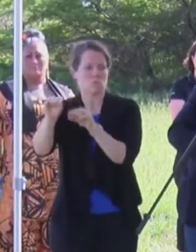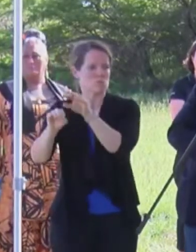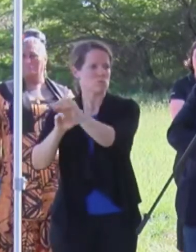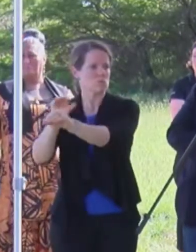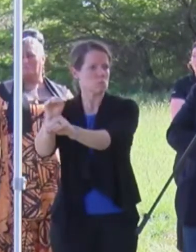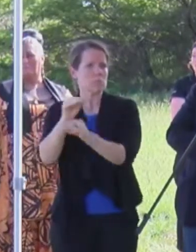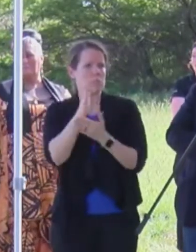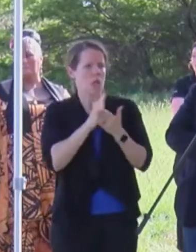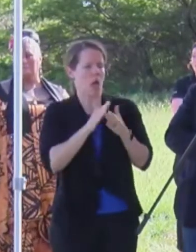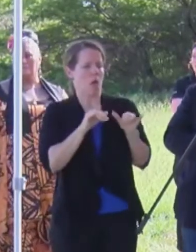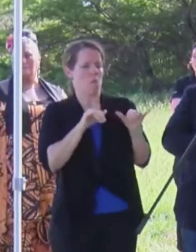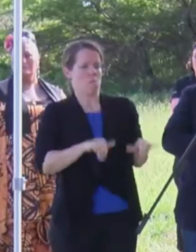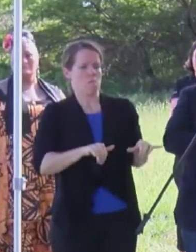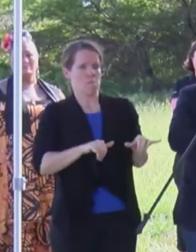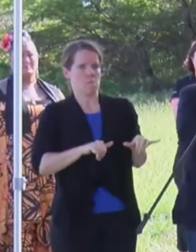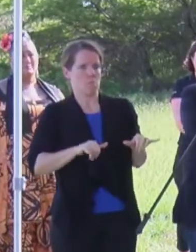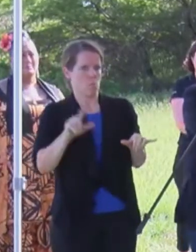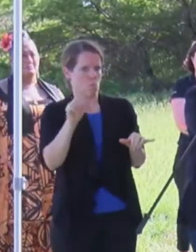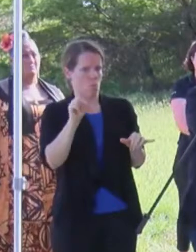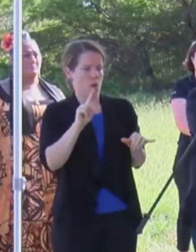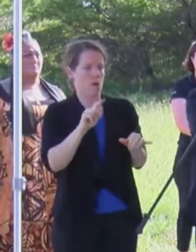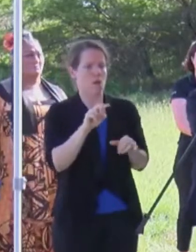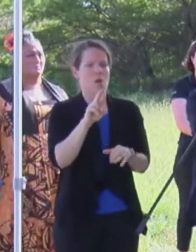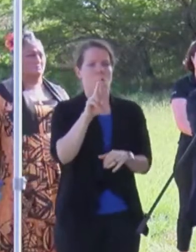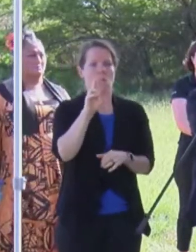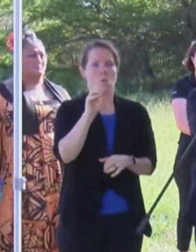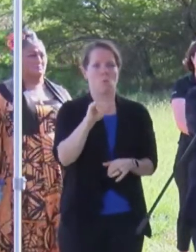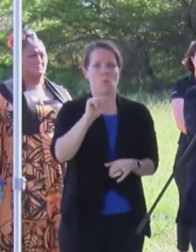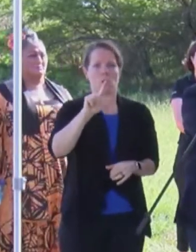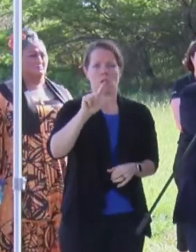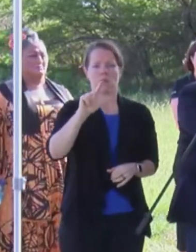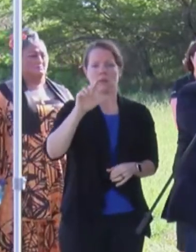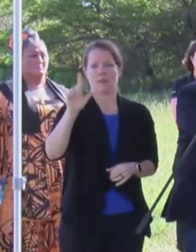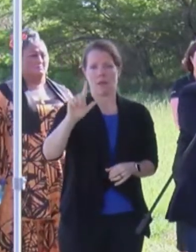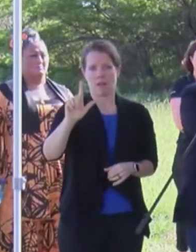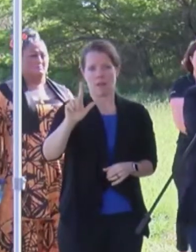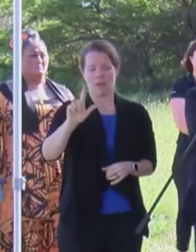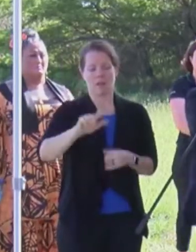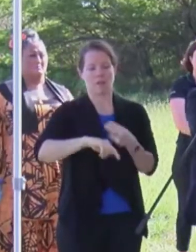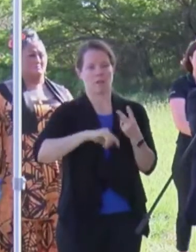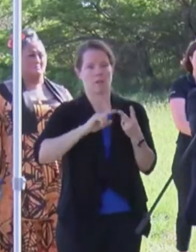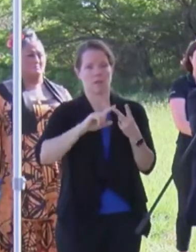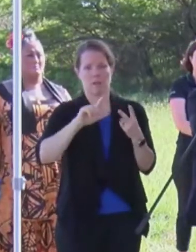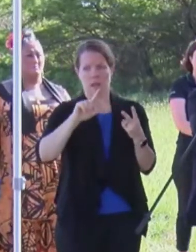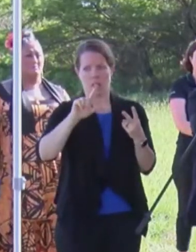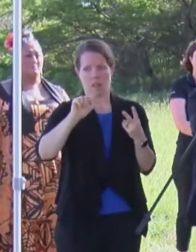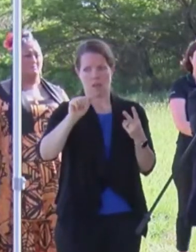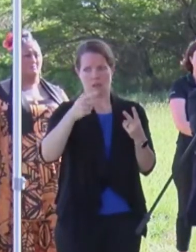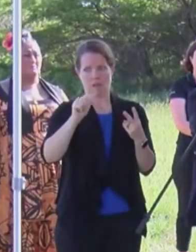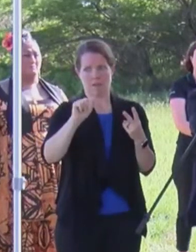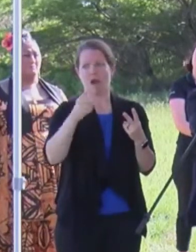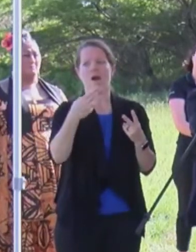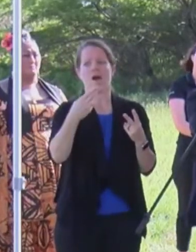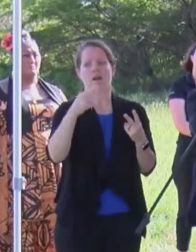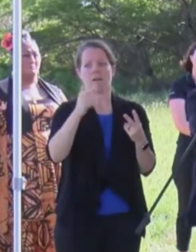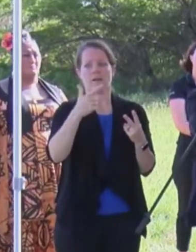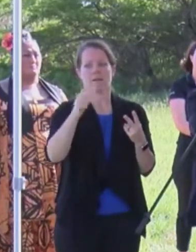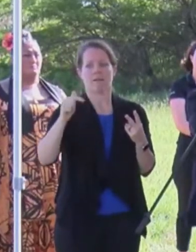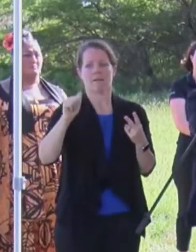are we at? Yes, forgive me. Royal Lahaina and Hagai, which was mentioned earlier by Micah,